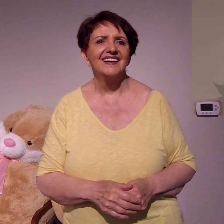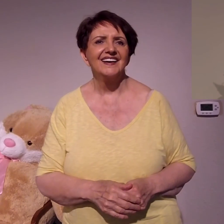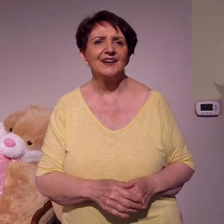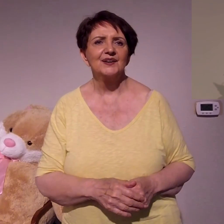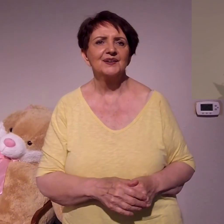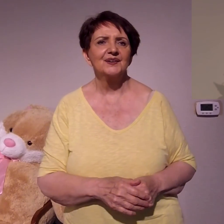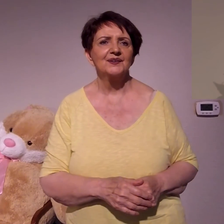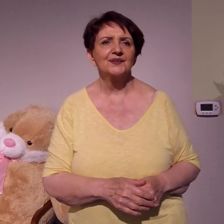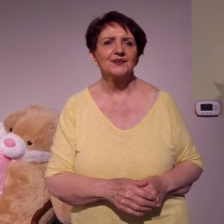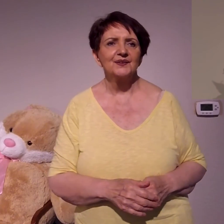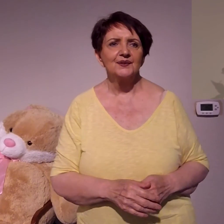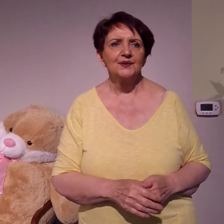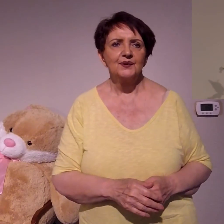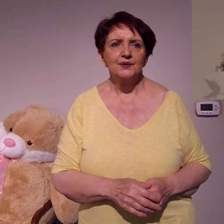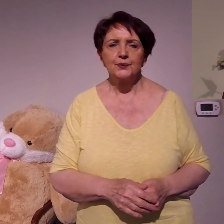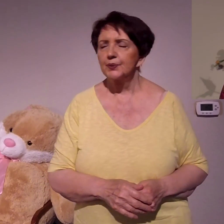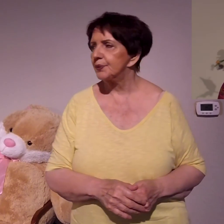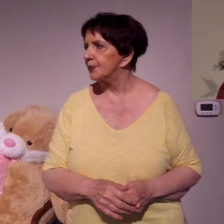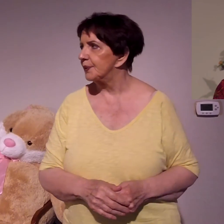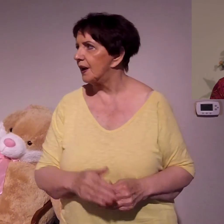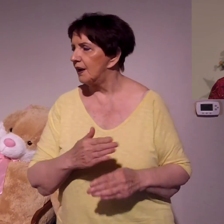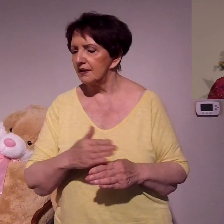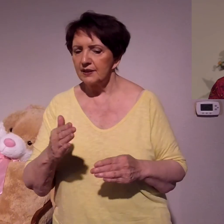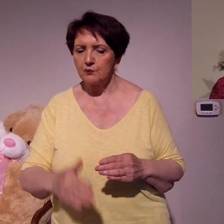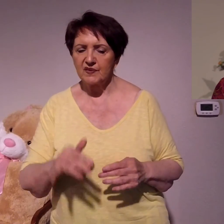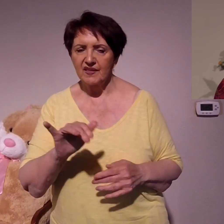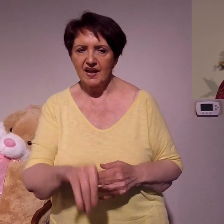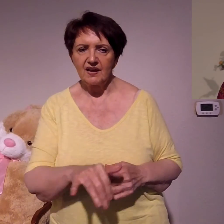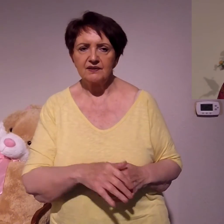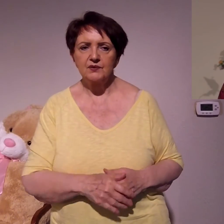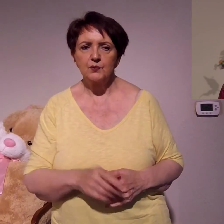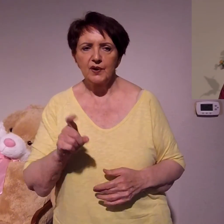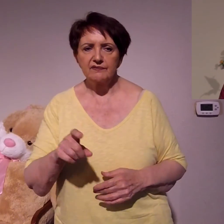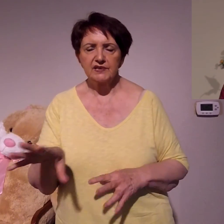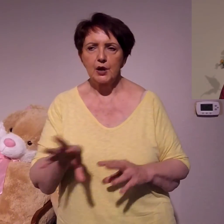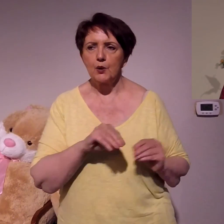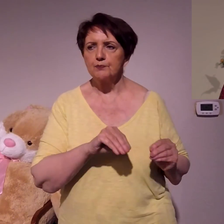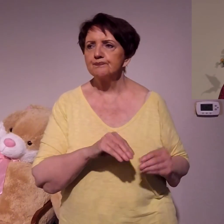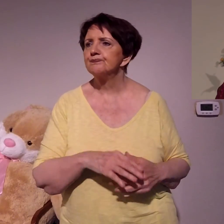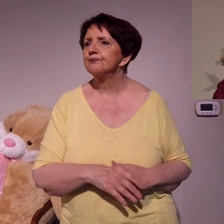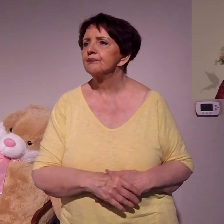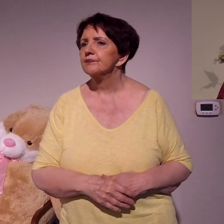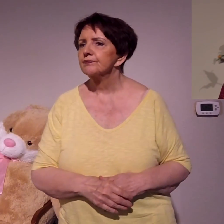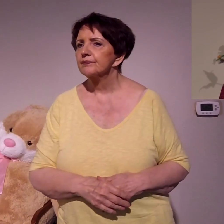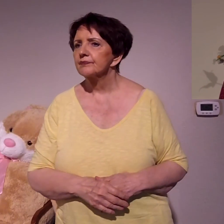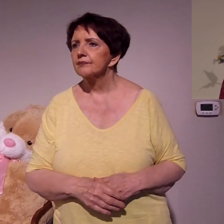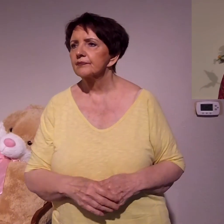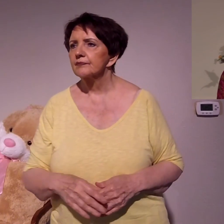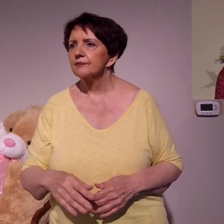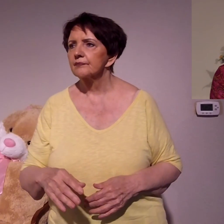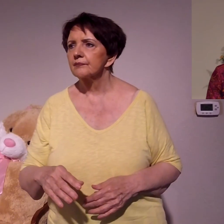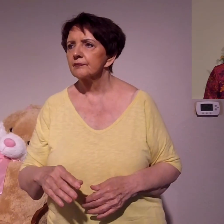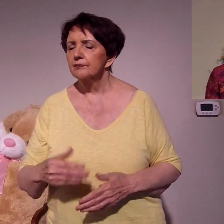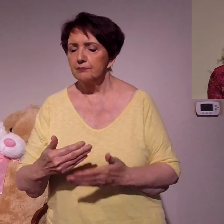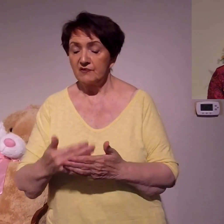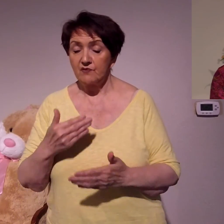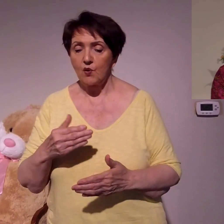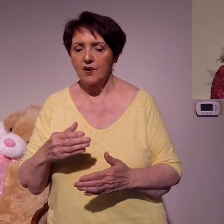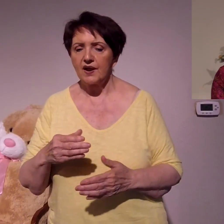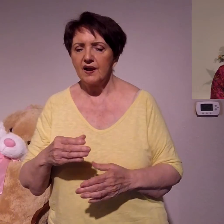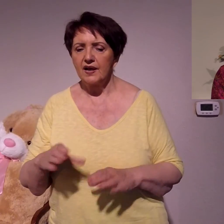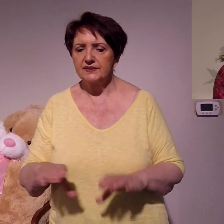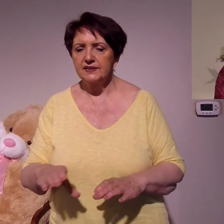leave you. Ever. Boy, don't you want to love the person that's always there for you and never going to leave you and